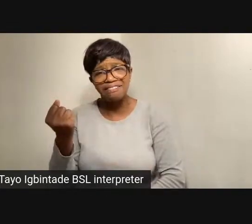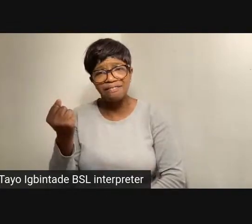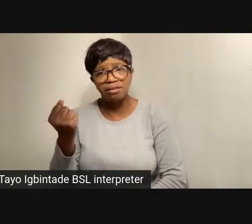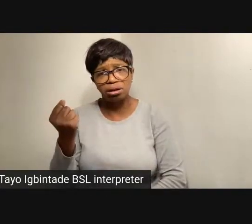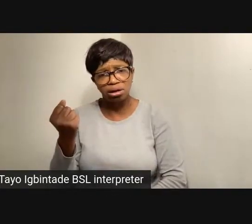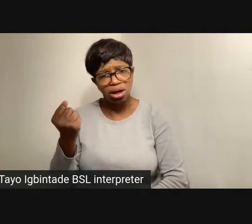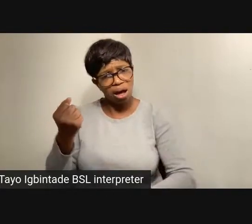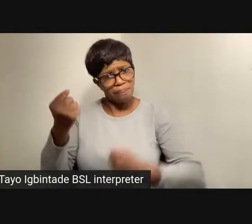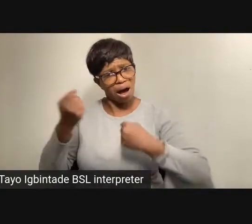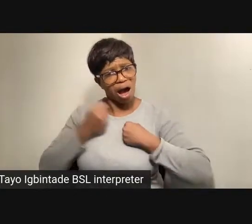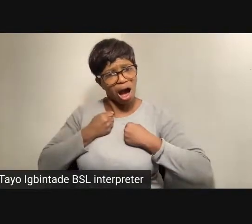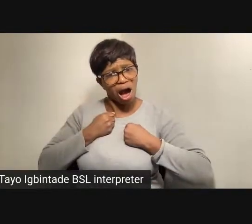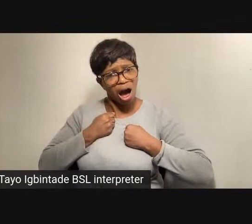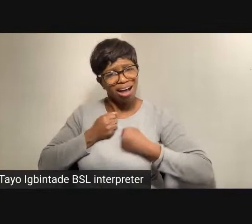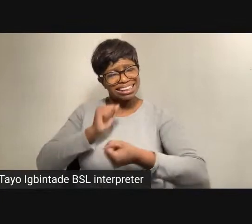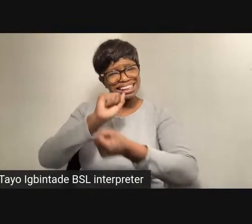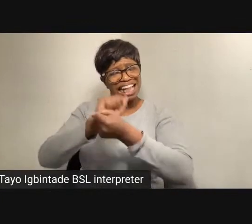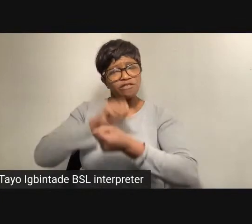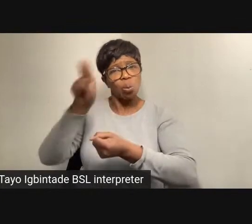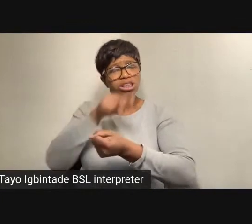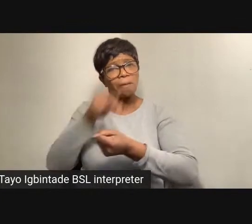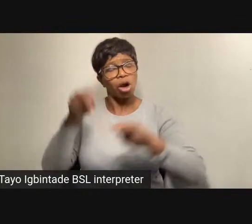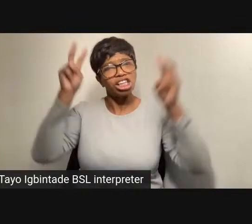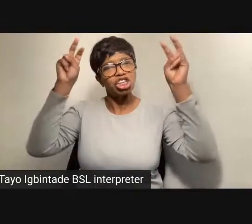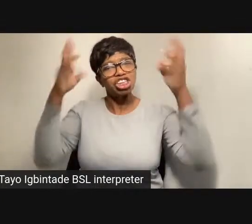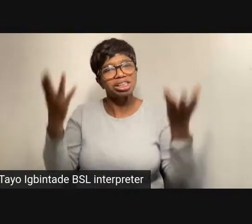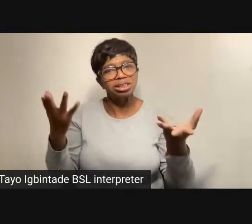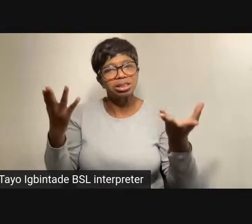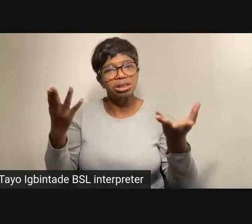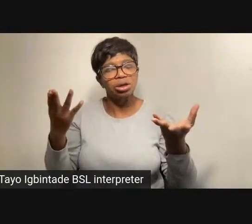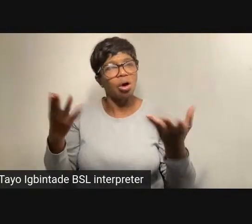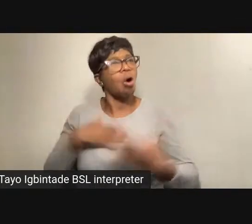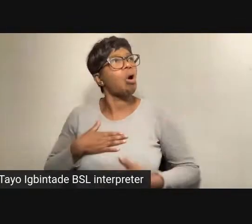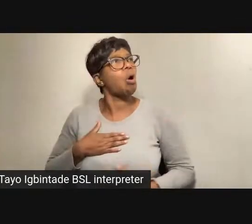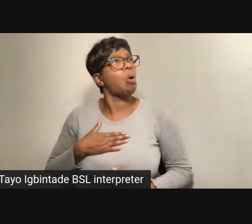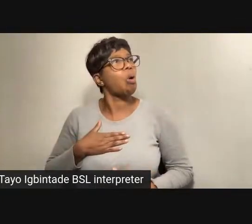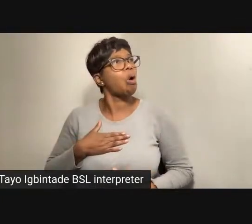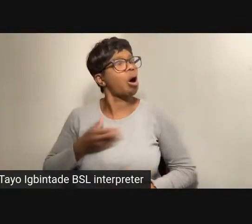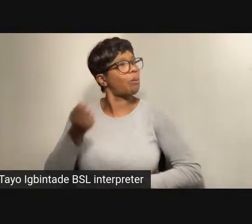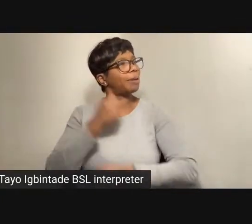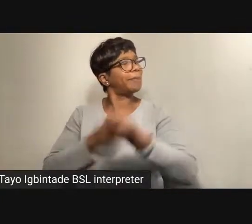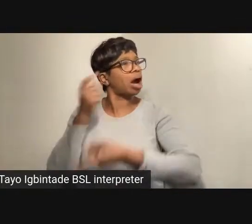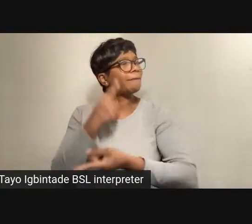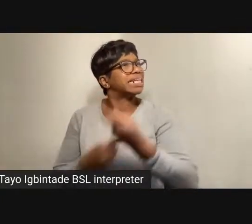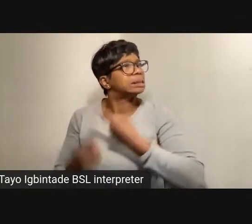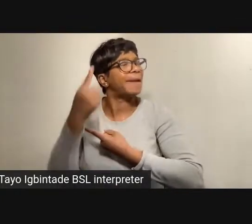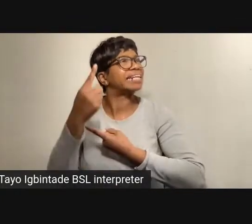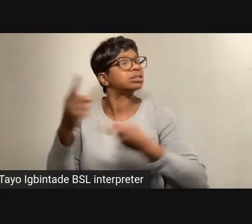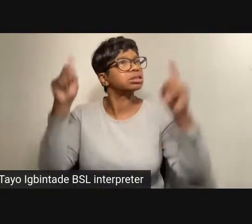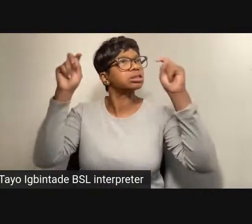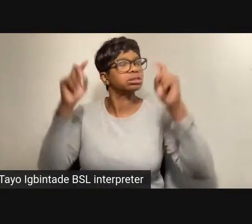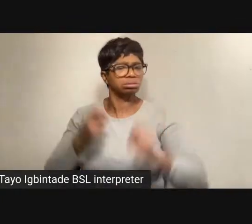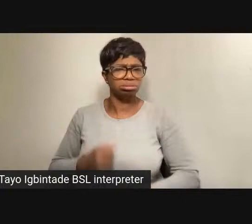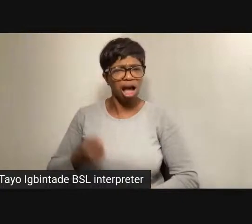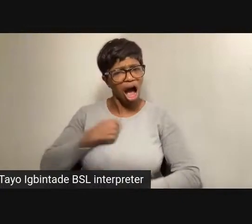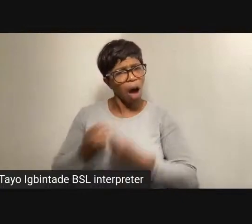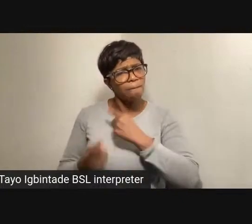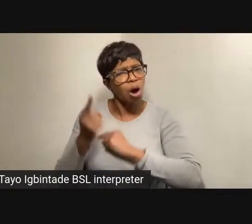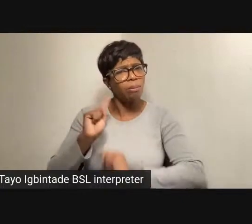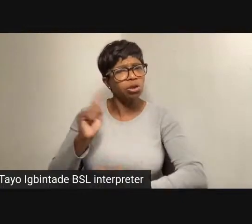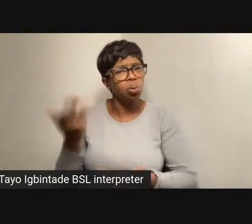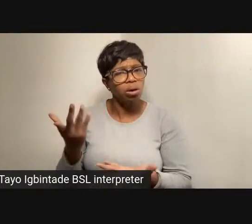our slavery was abolished or we gained political independence moment? What